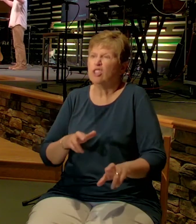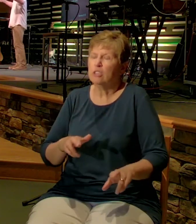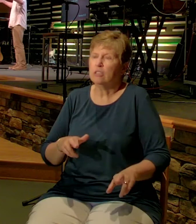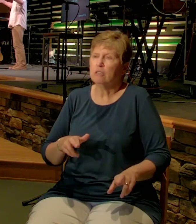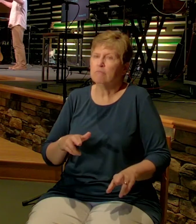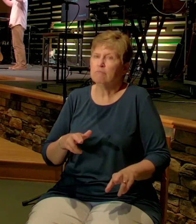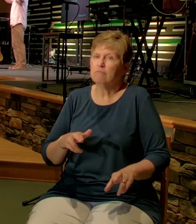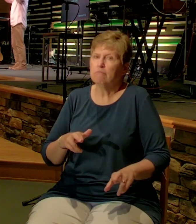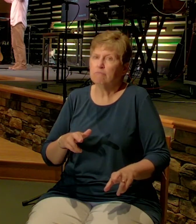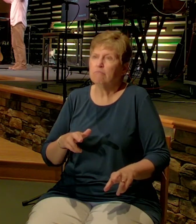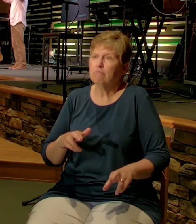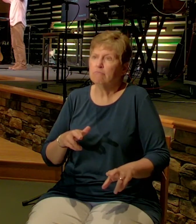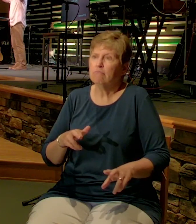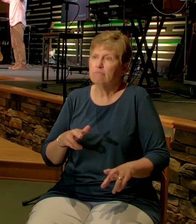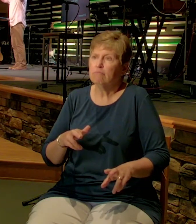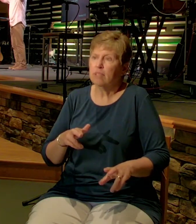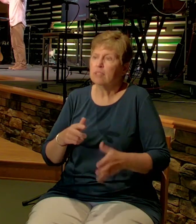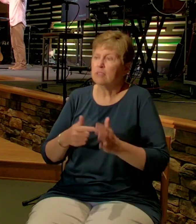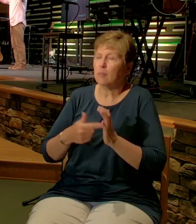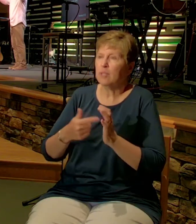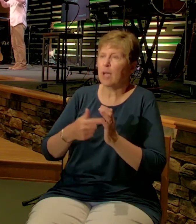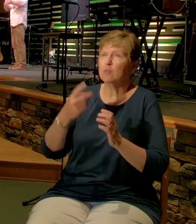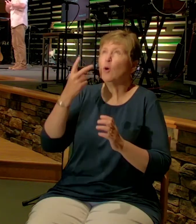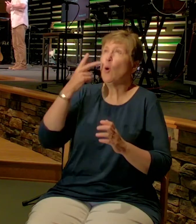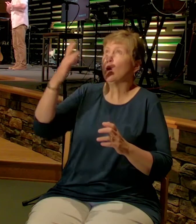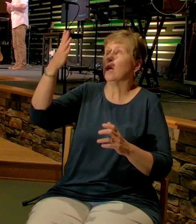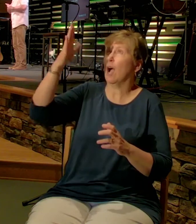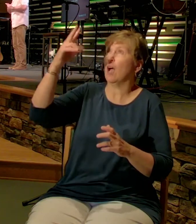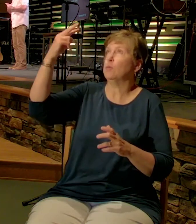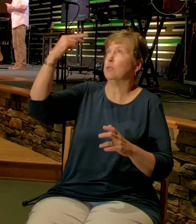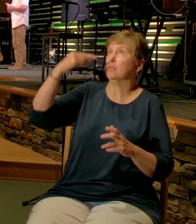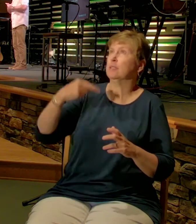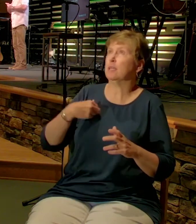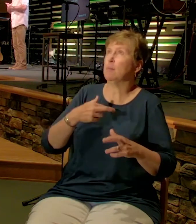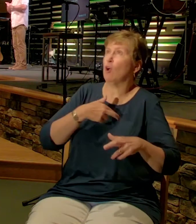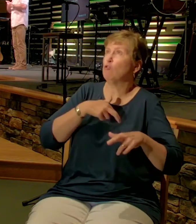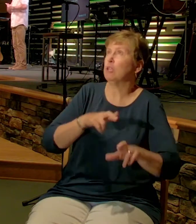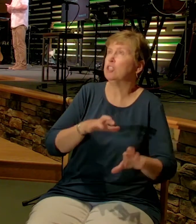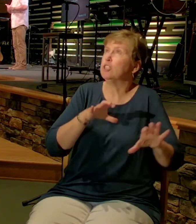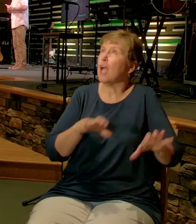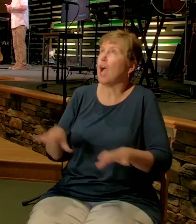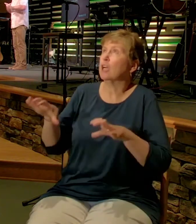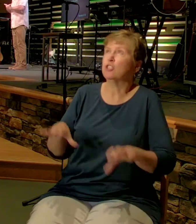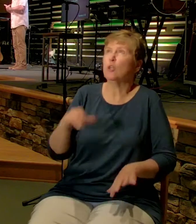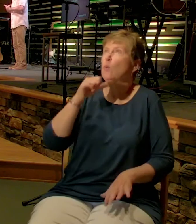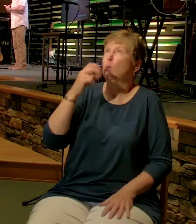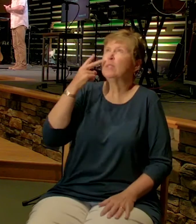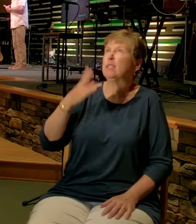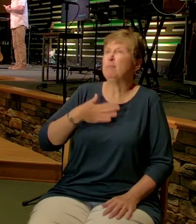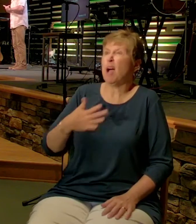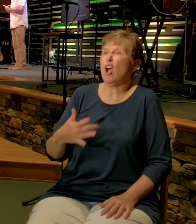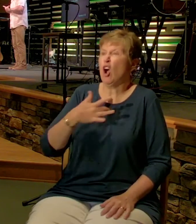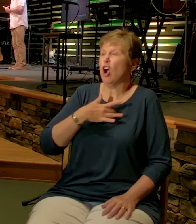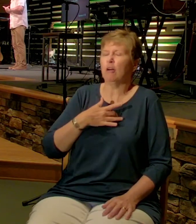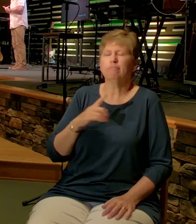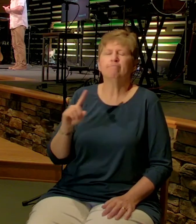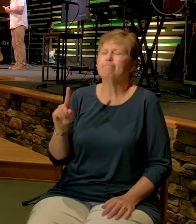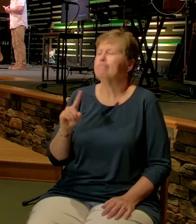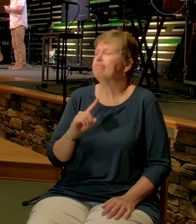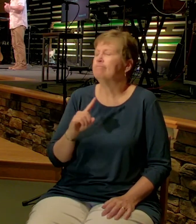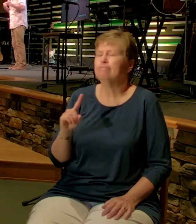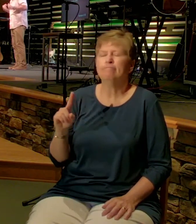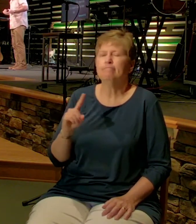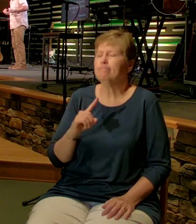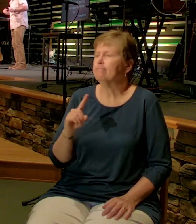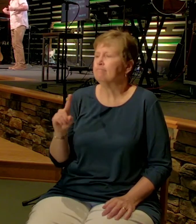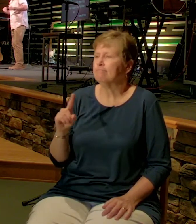that God, He'll just see those religious motions and He won't see the heart. But the Bible says in Isaiah 29, verse 13, it